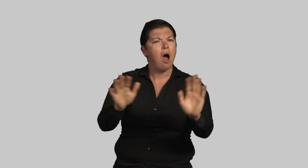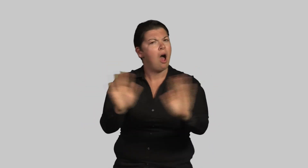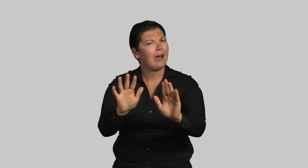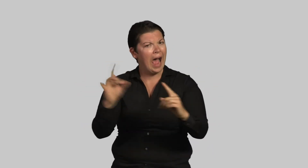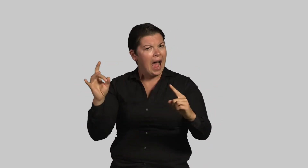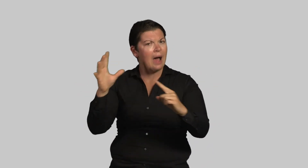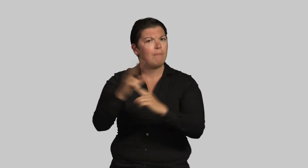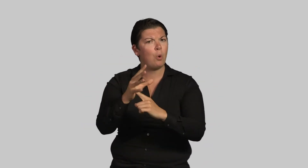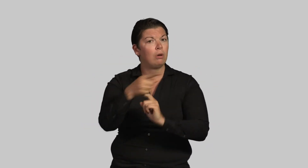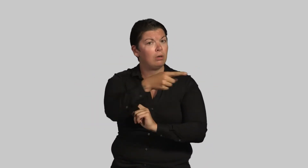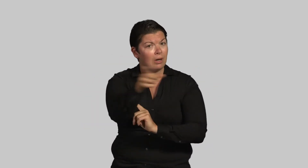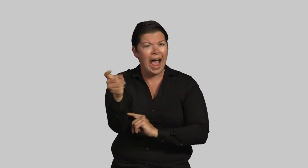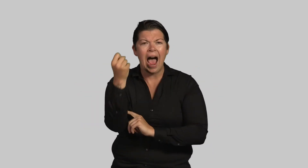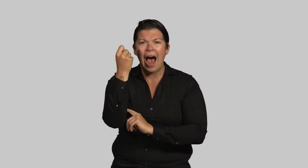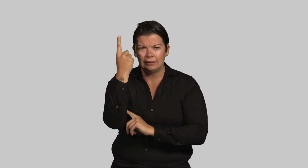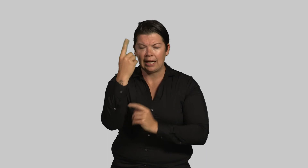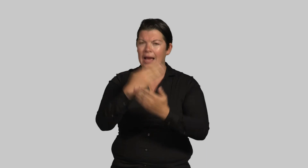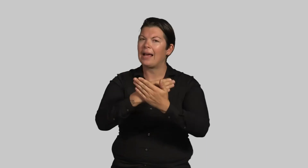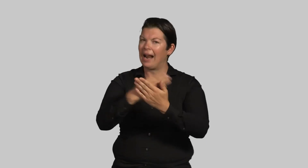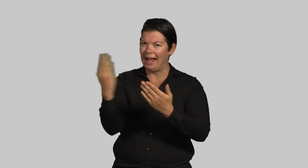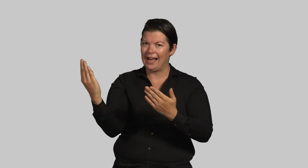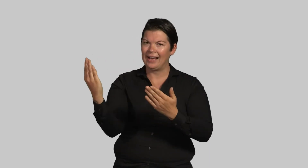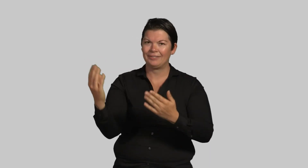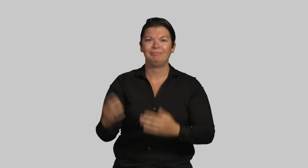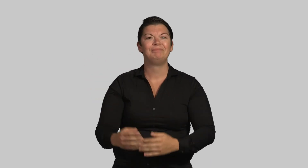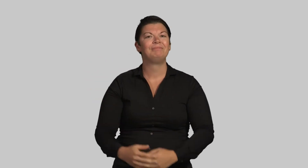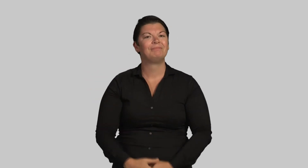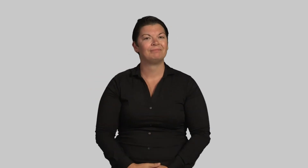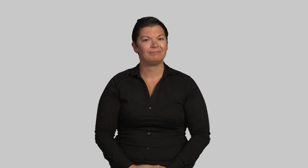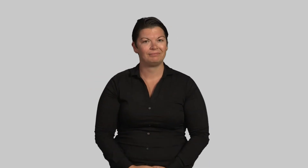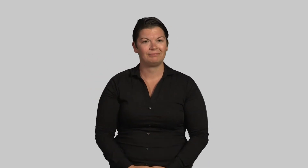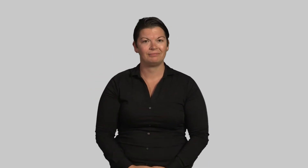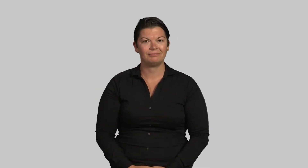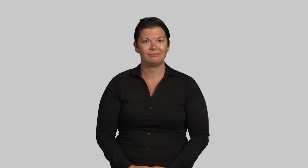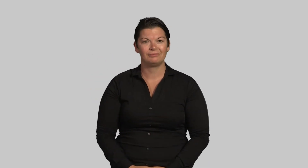time. It's important you take time to understand.